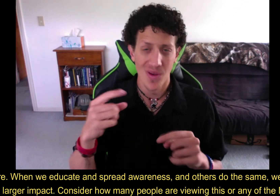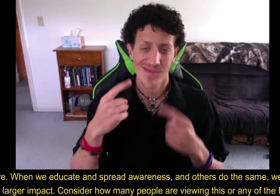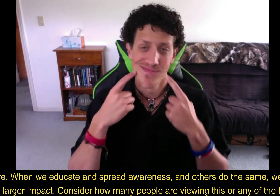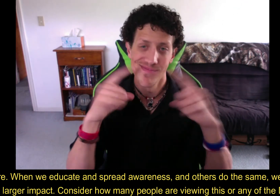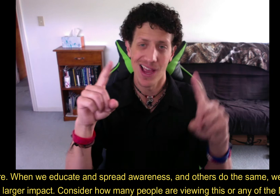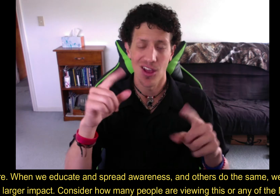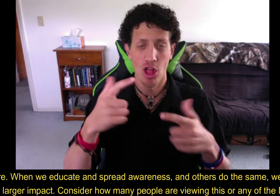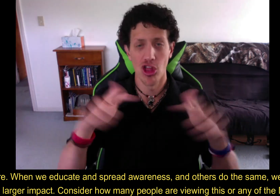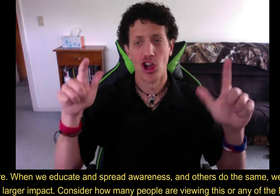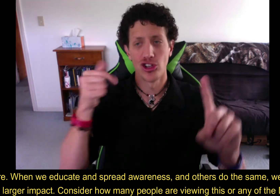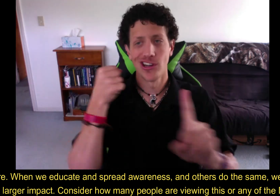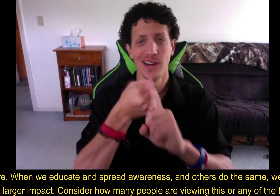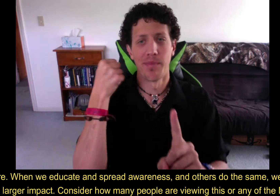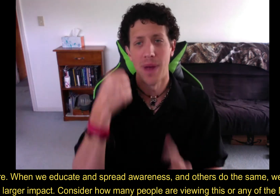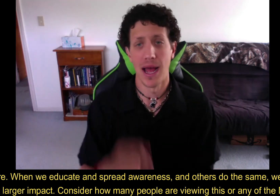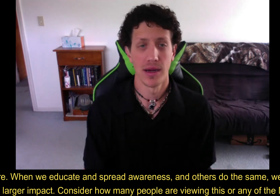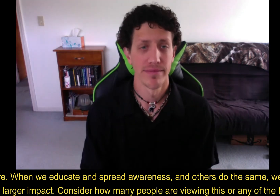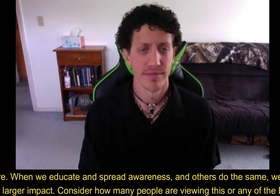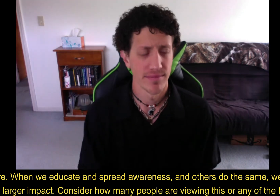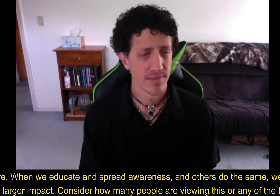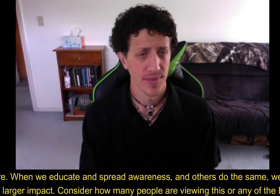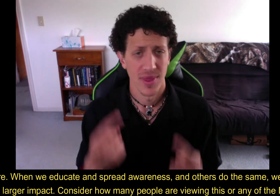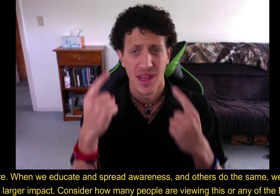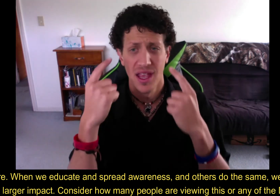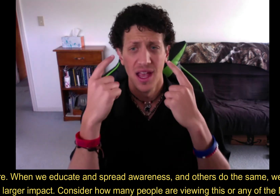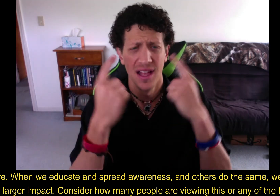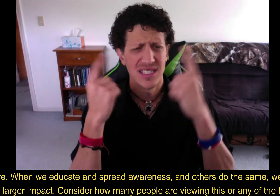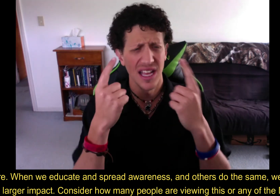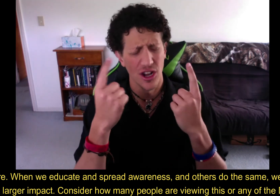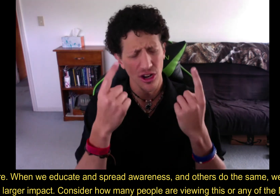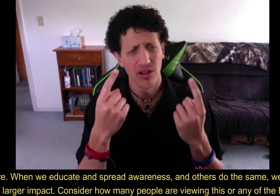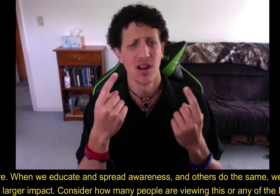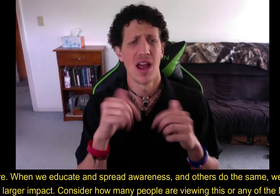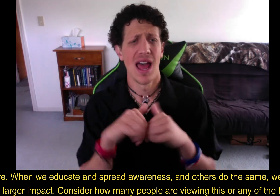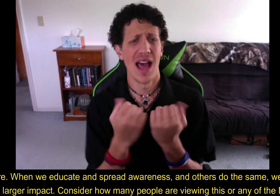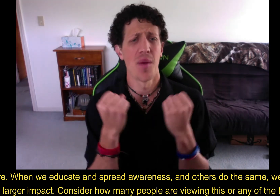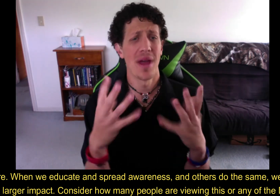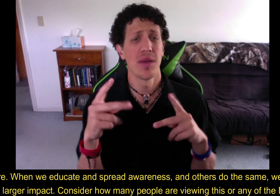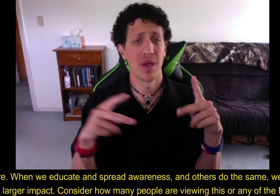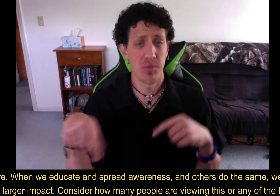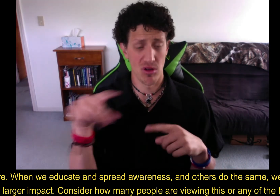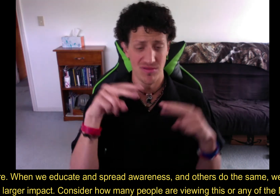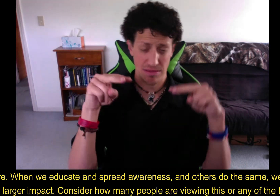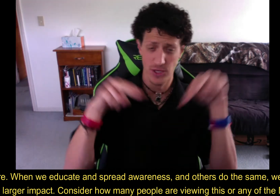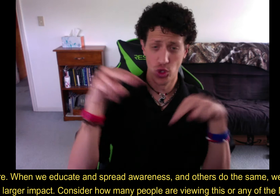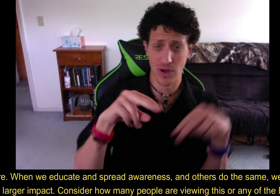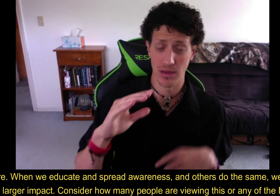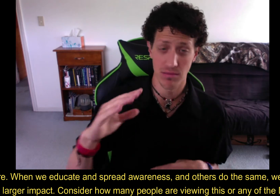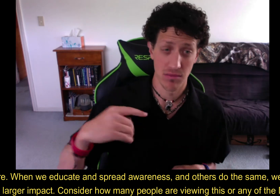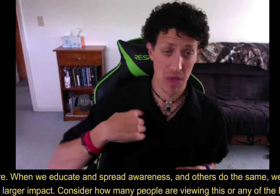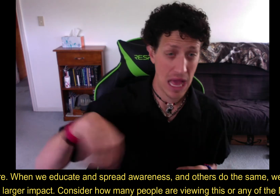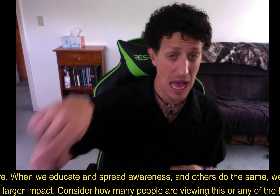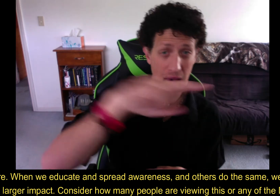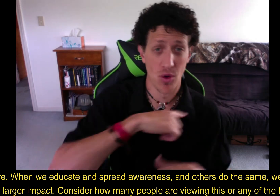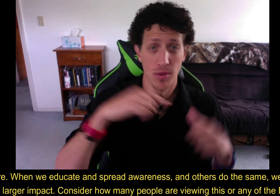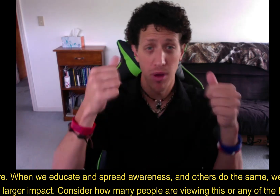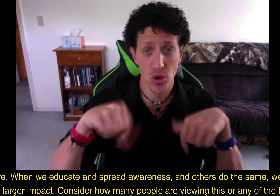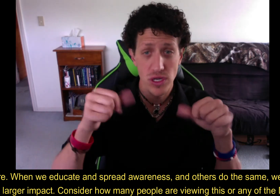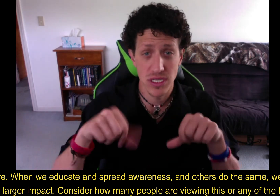make a larger impact. Consider how many people viewing our post